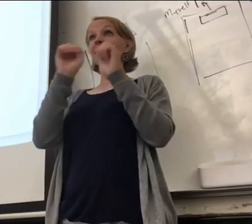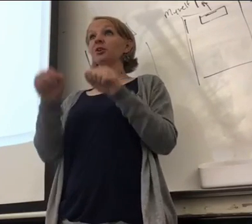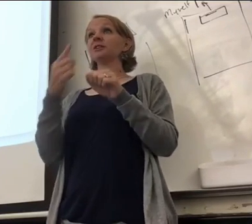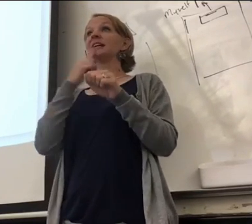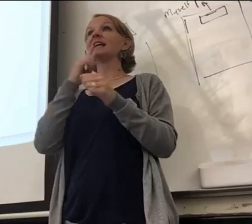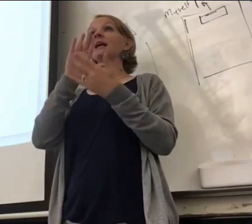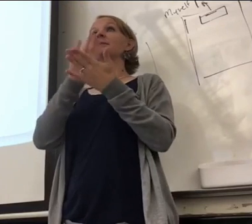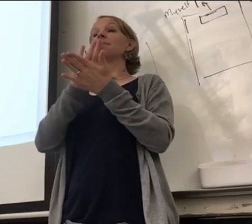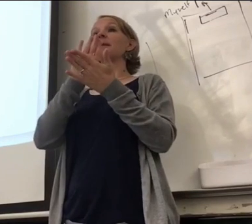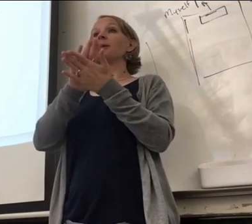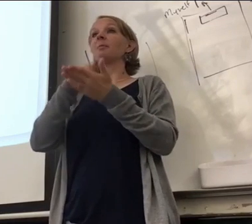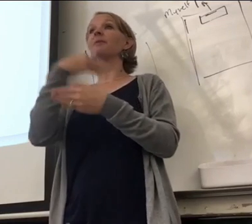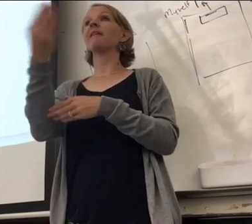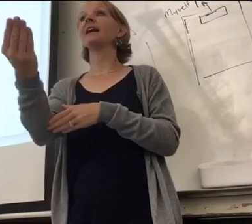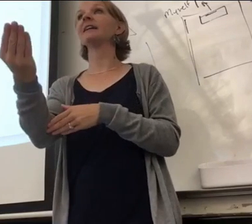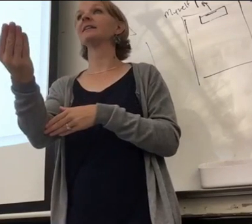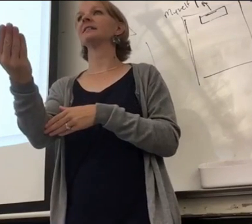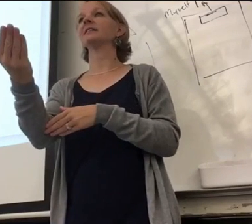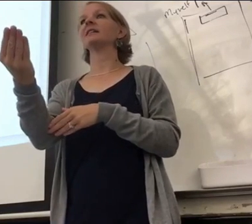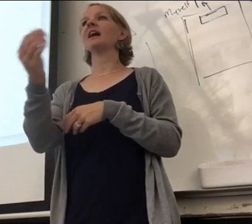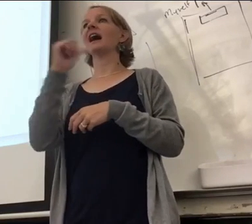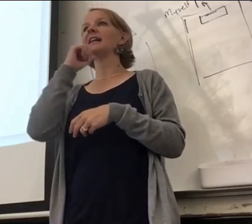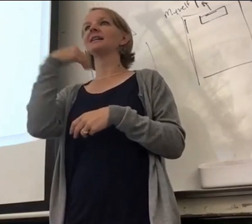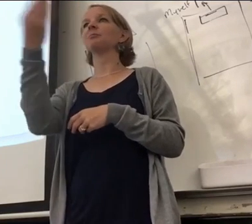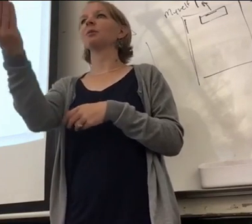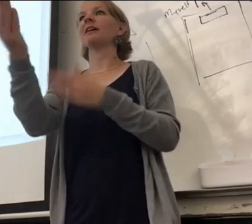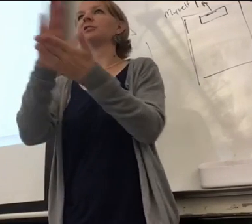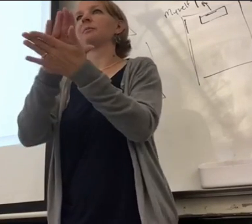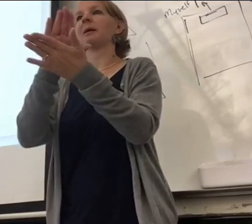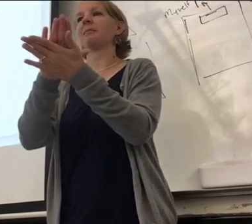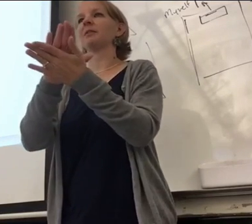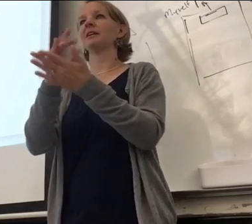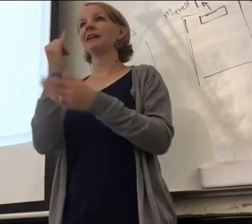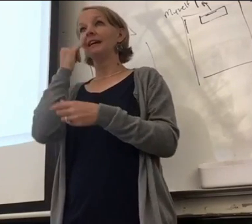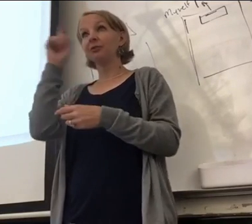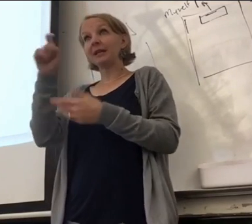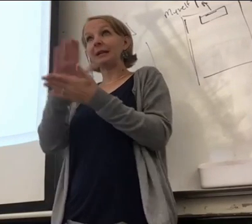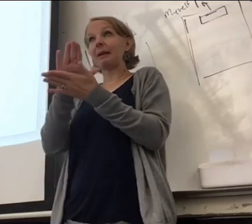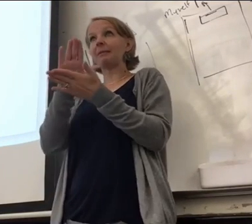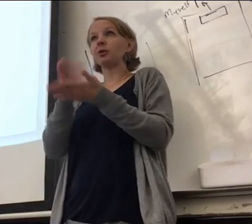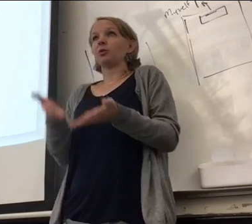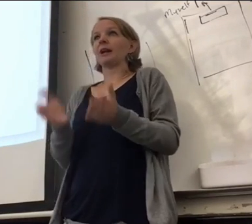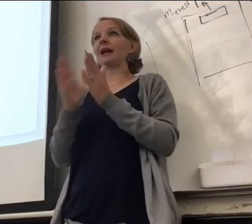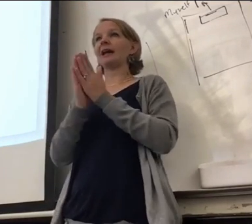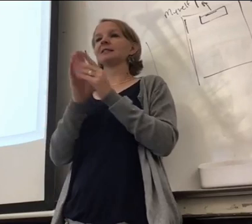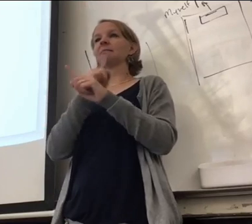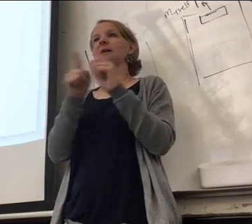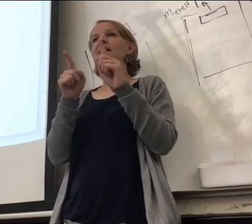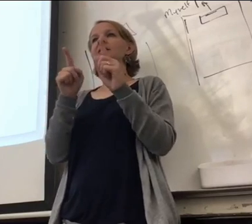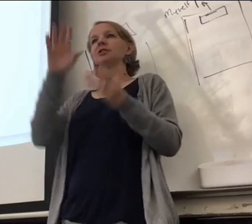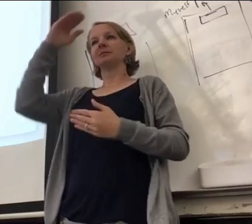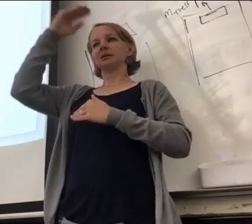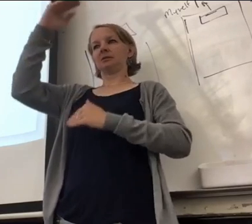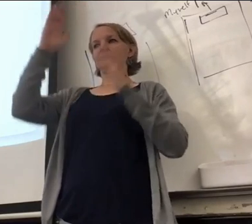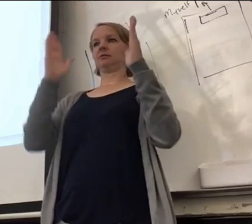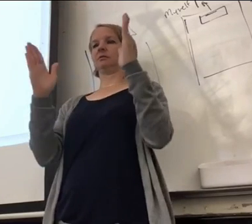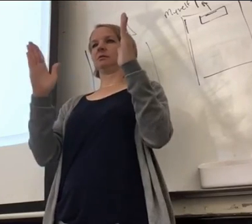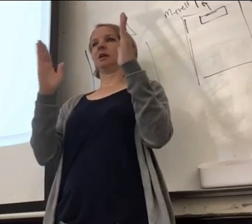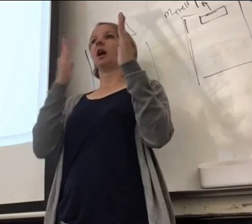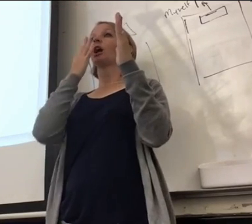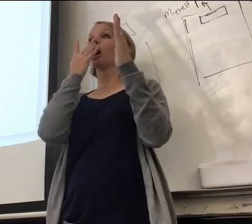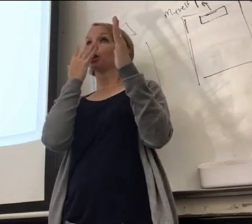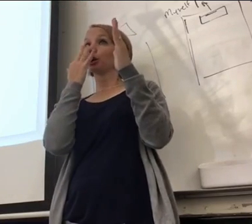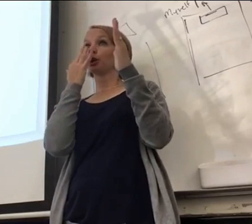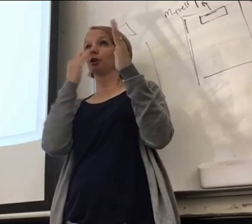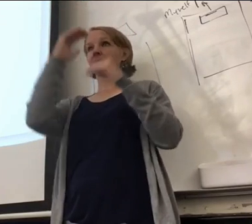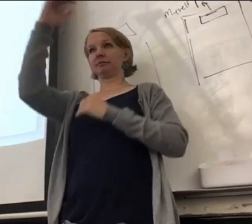paper provided. I didn't provide you any paper. If you need the paper, you can ask me. But it's a full sheet, colored on one